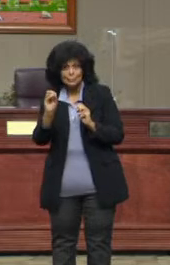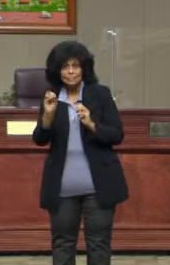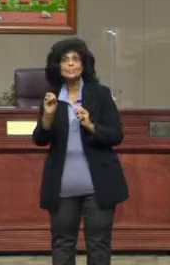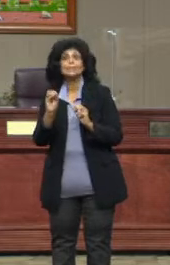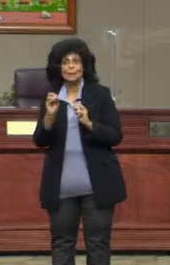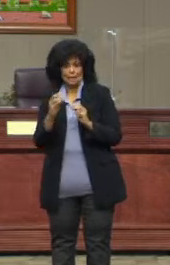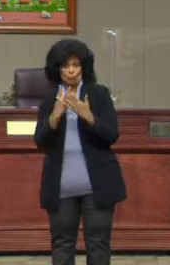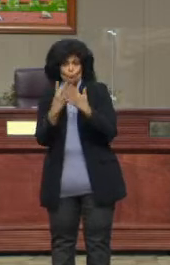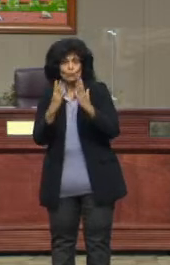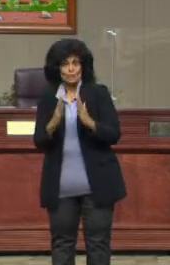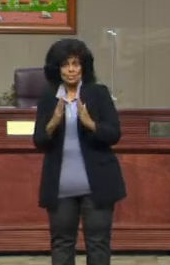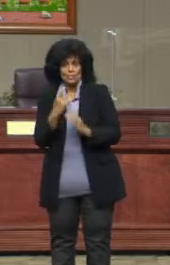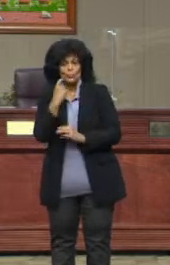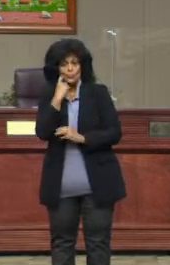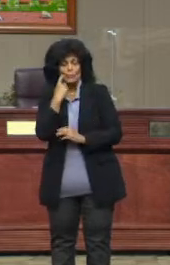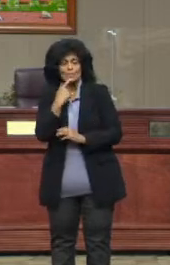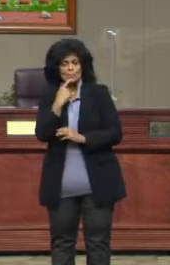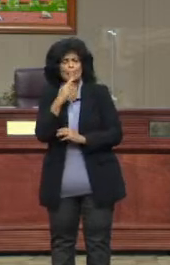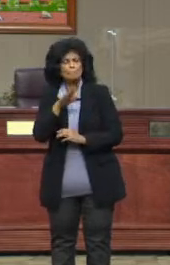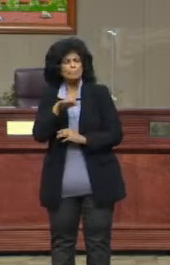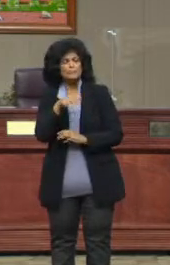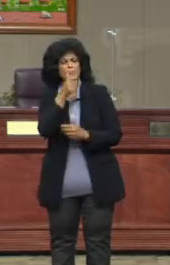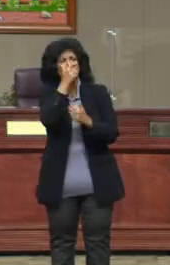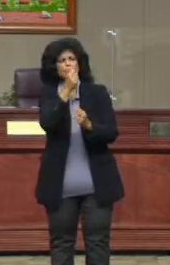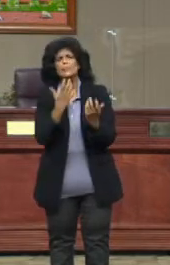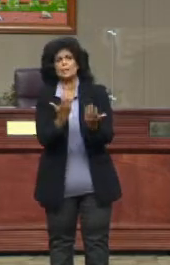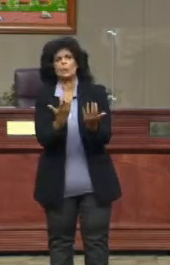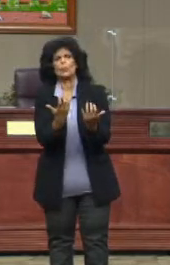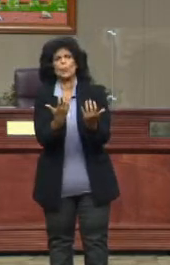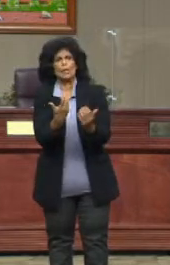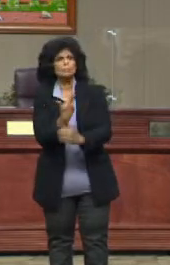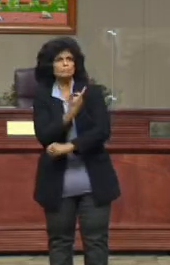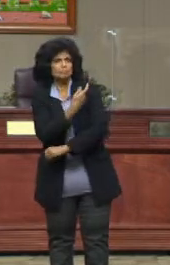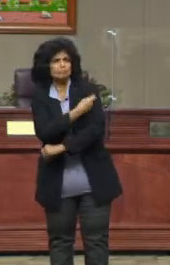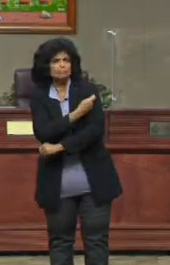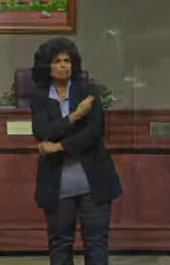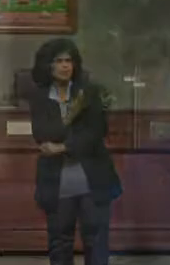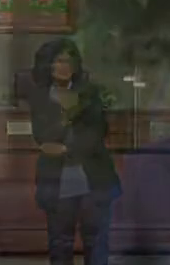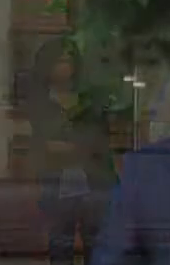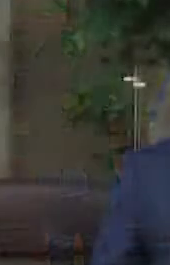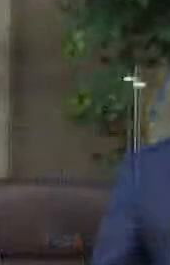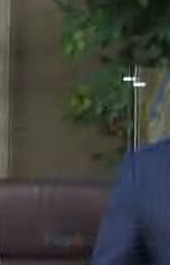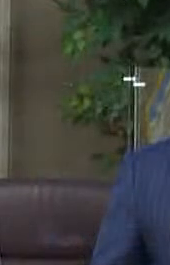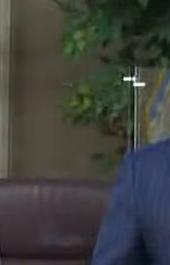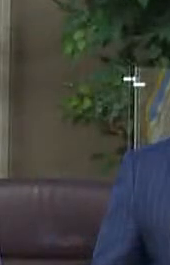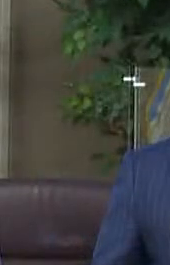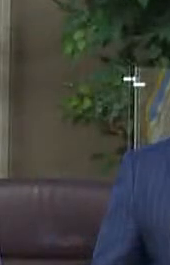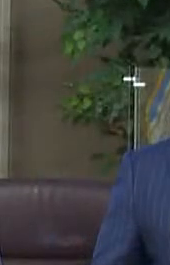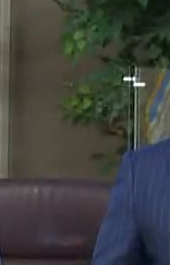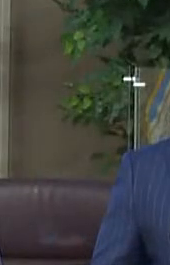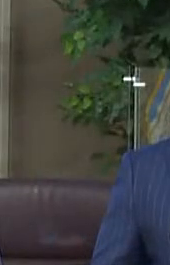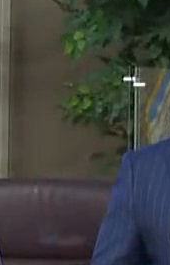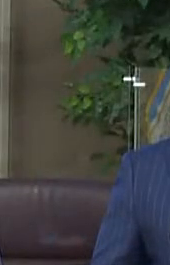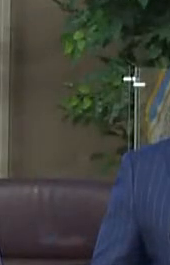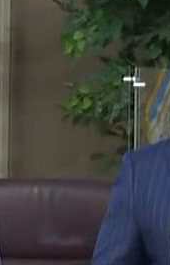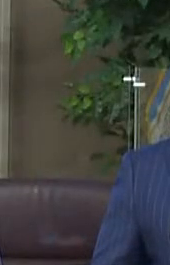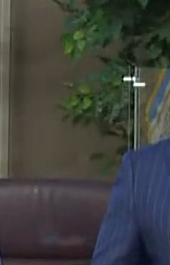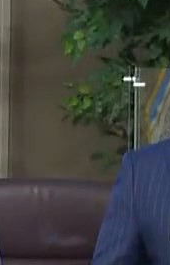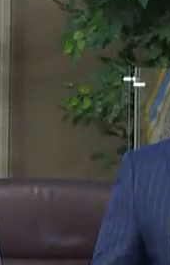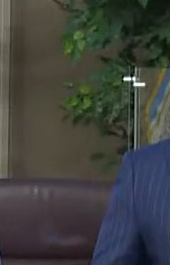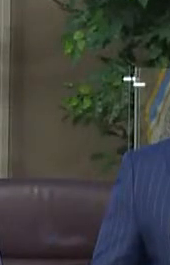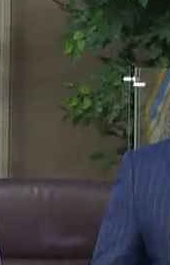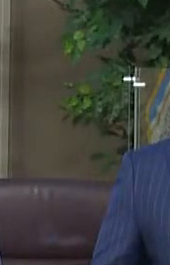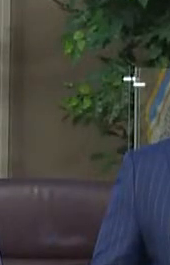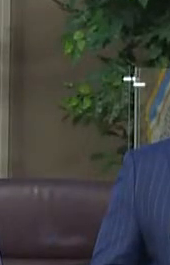recently expressed an interest in being vaccinated. Orange County Corrections, along with Health Services, plans